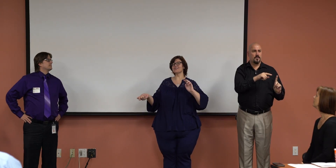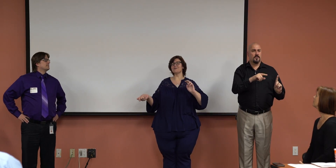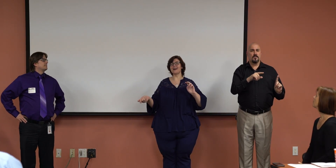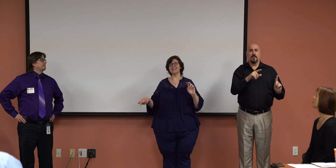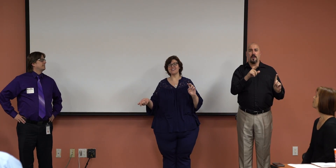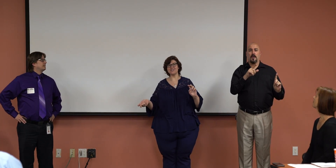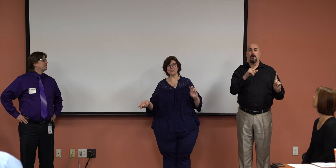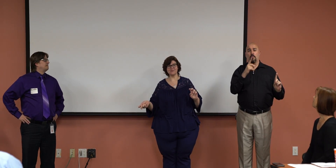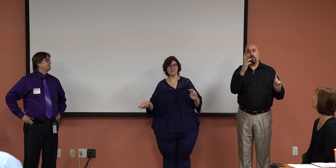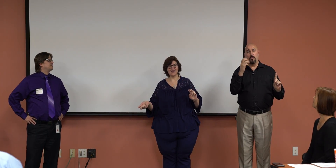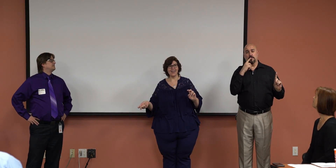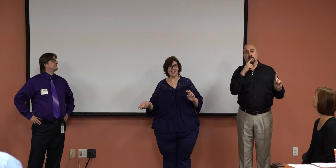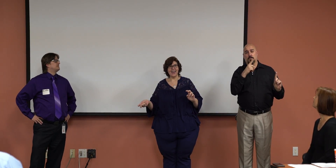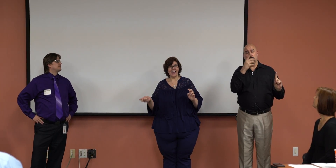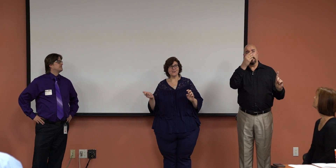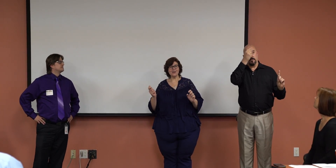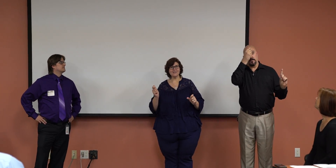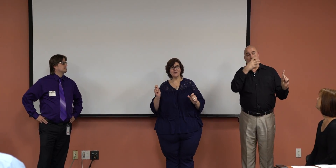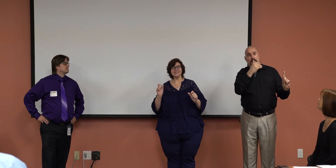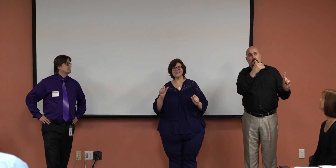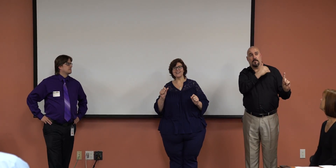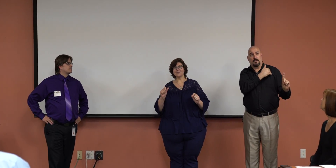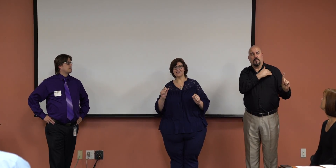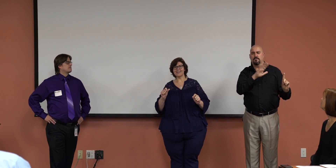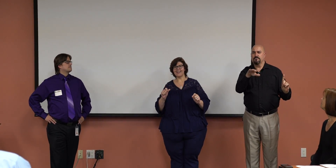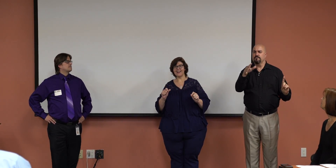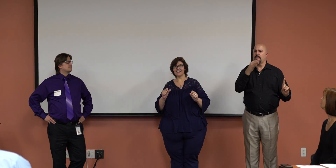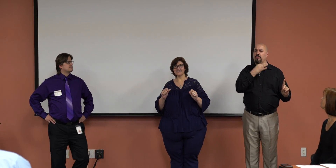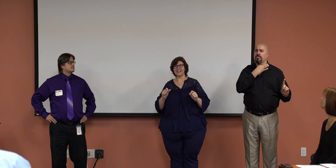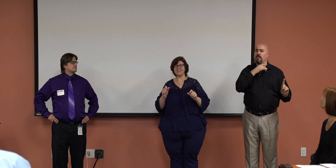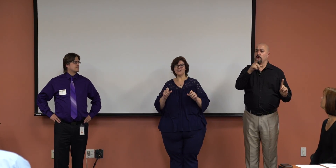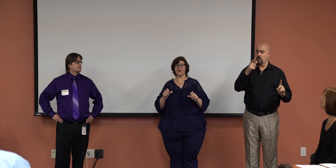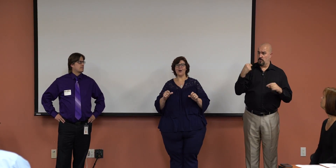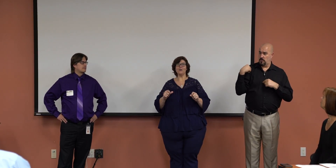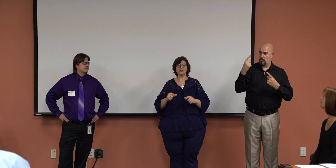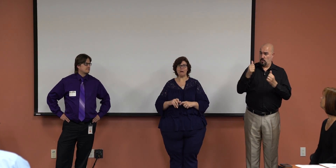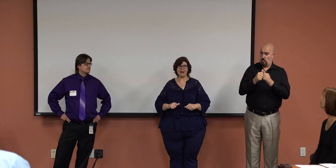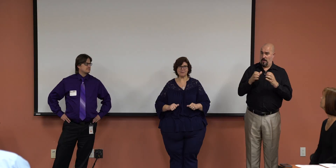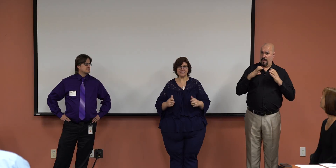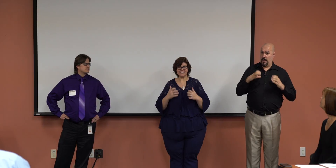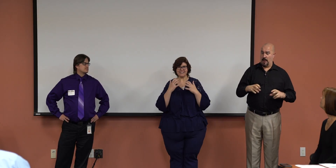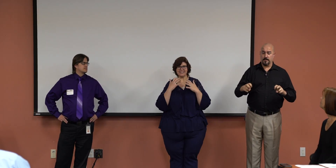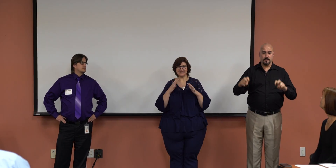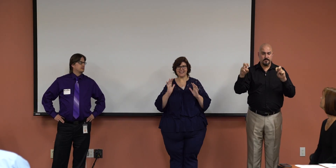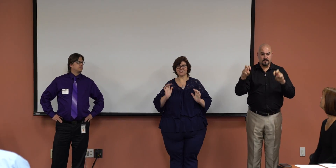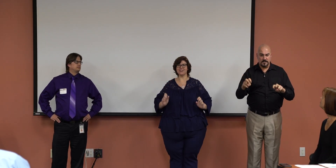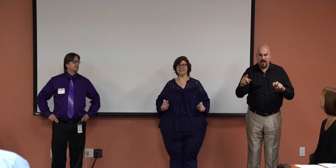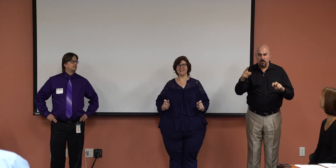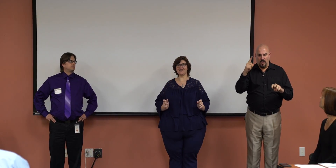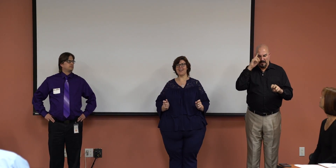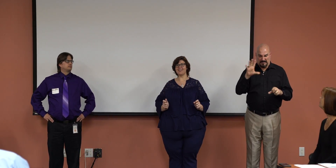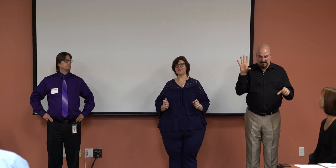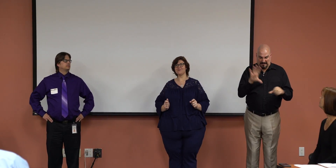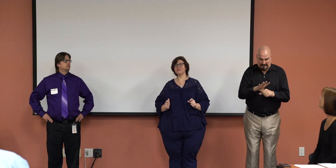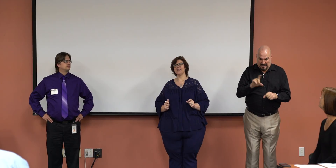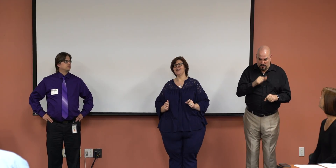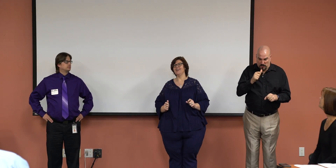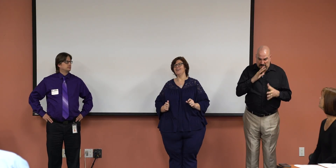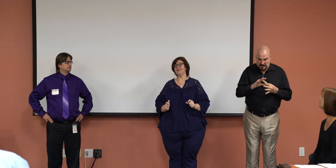was brought to my attention. Have you ever been sitting with a client and you thought, oh crap, I shouldn't have said